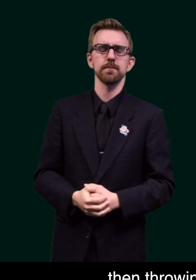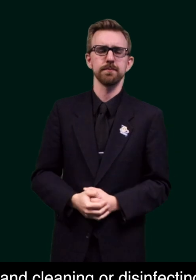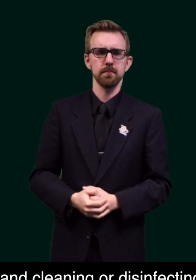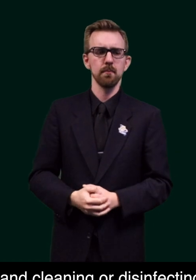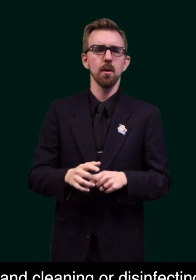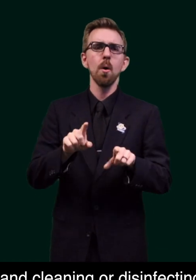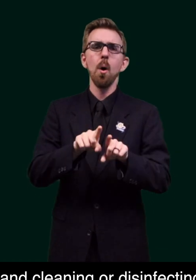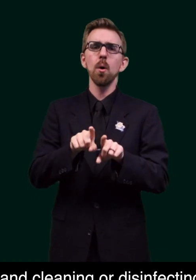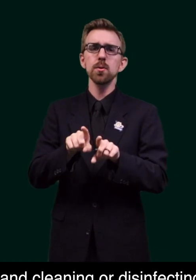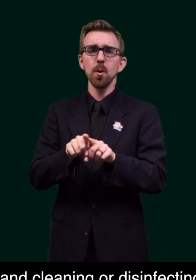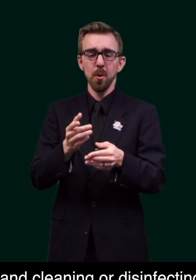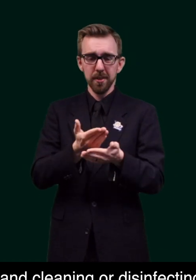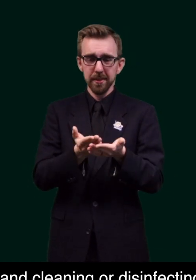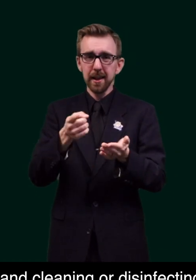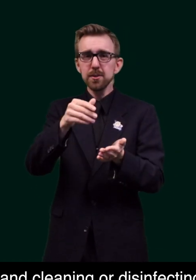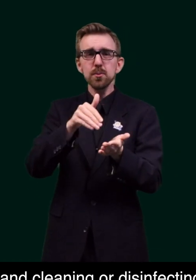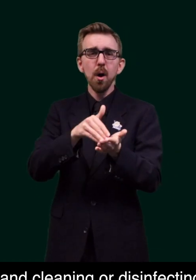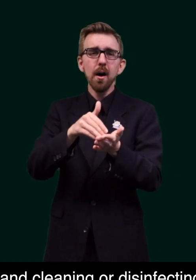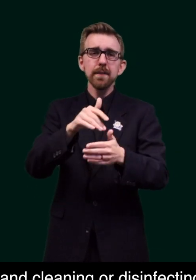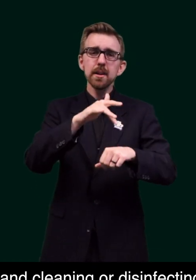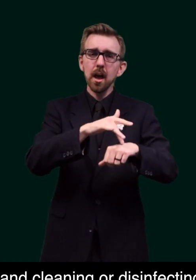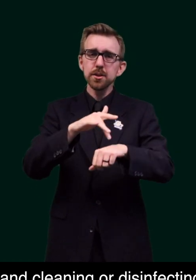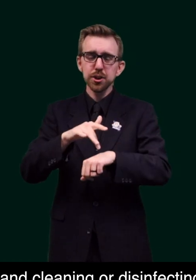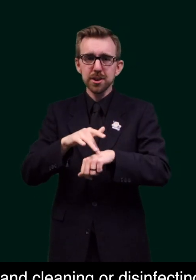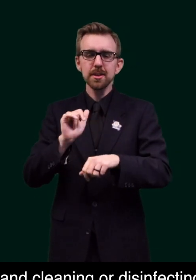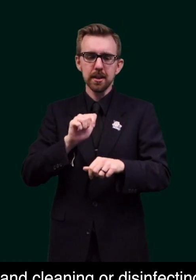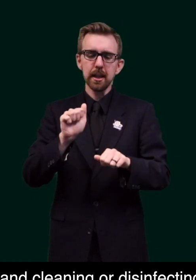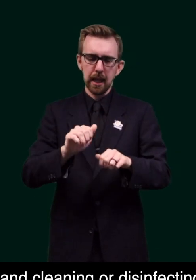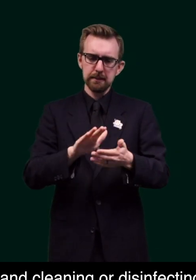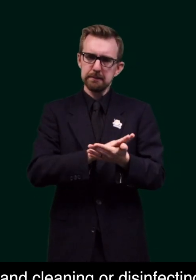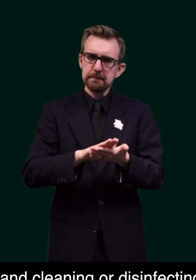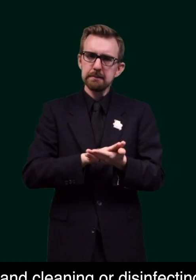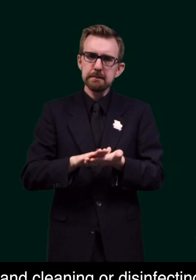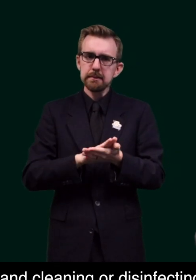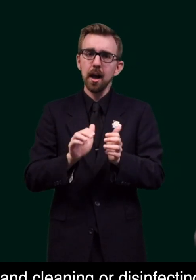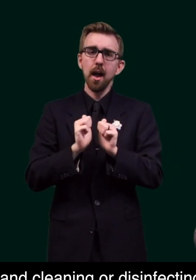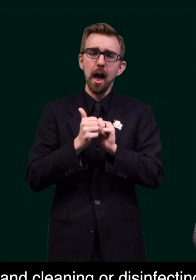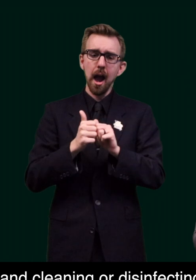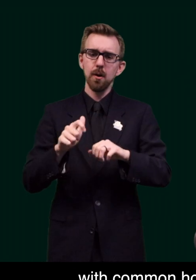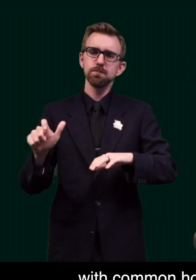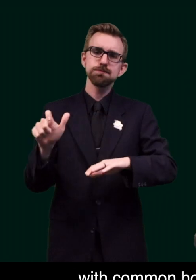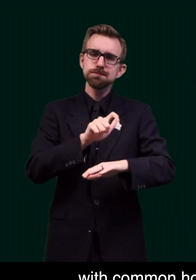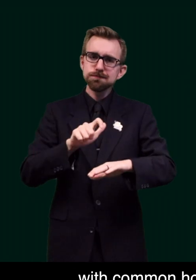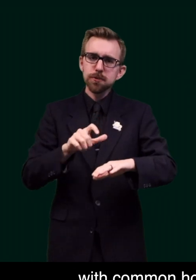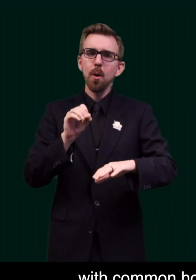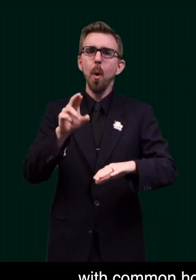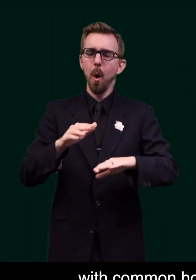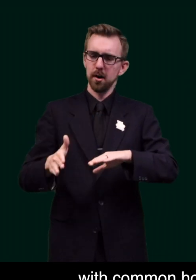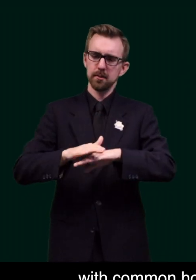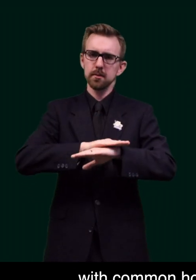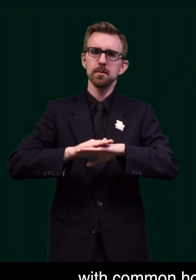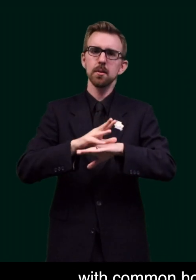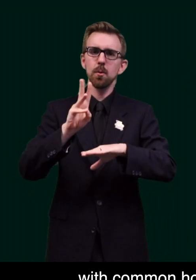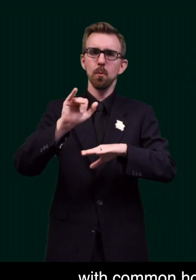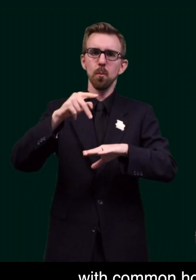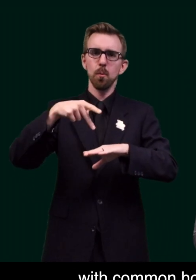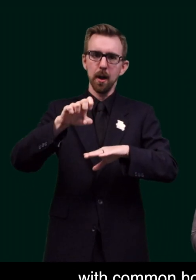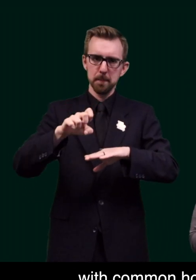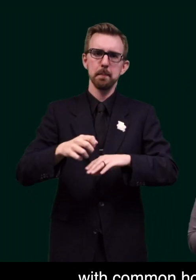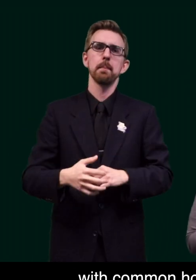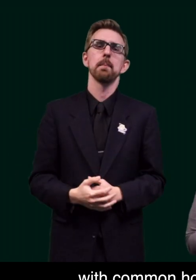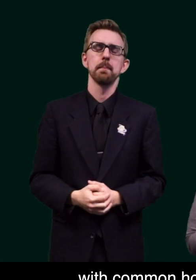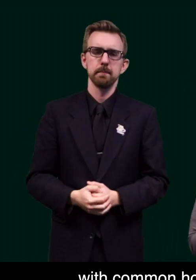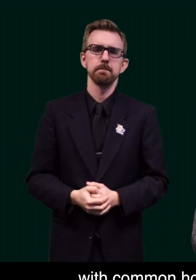also cleaning and disinfecting frequently touch objects or surfaces with common household cleaners and wipes,